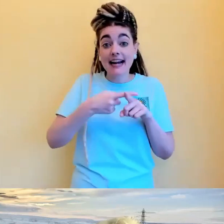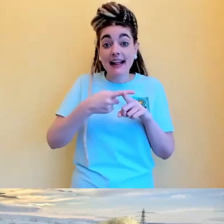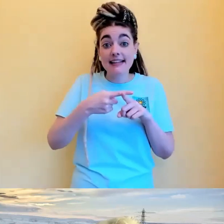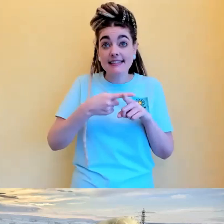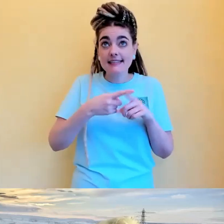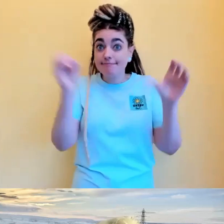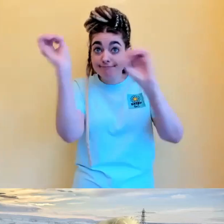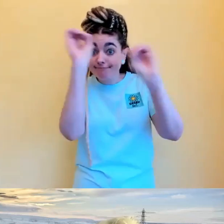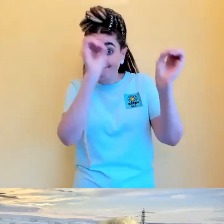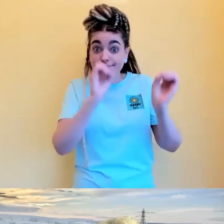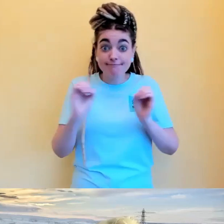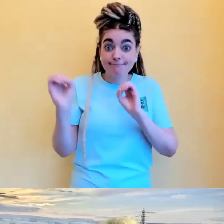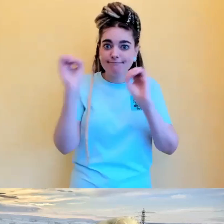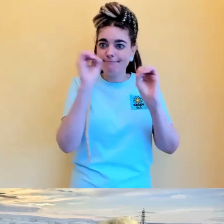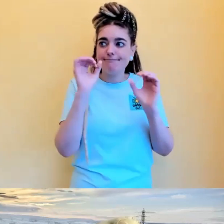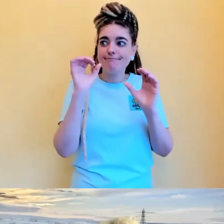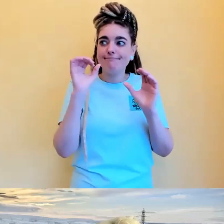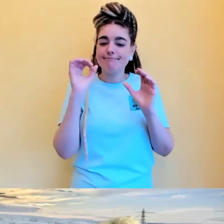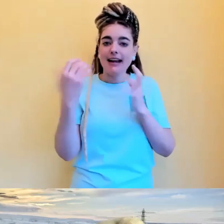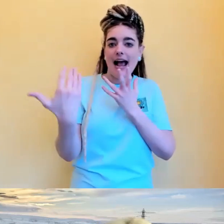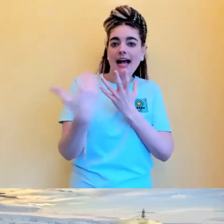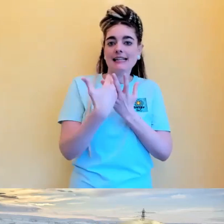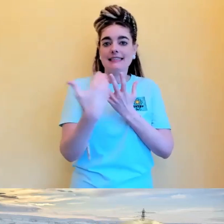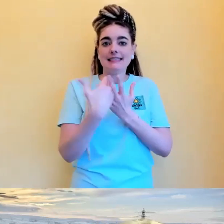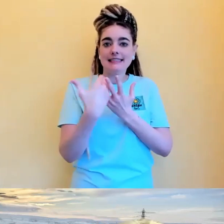have the right